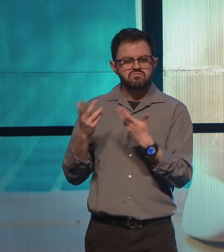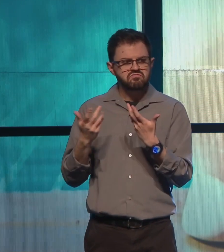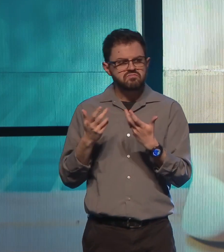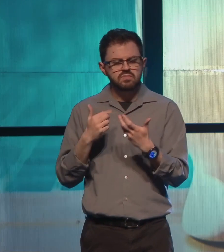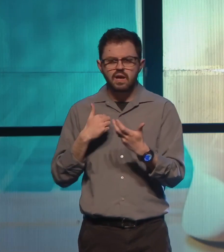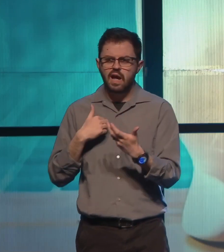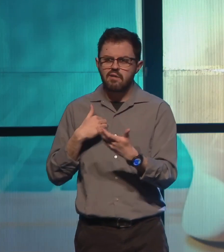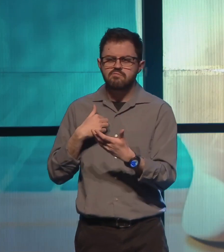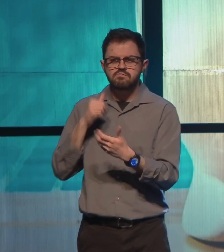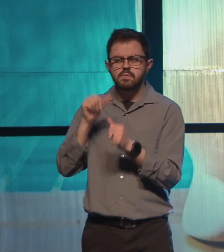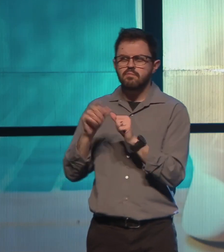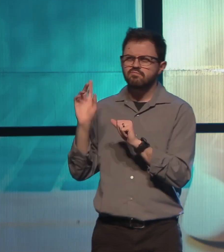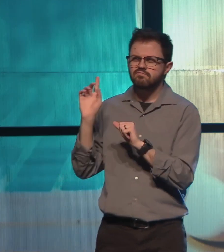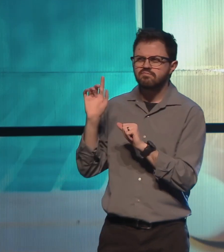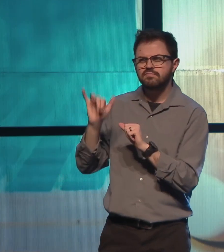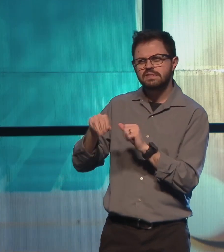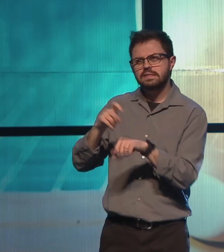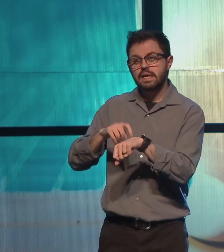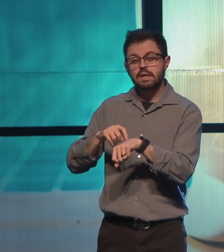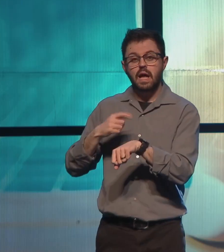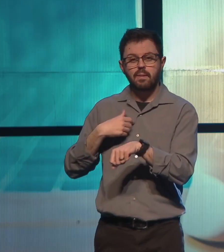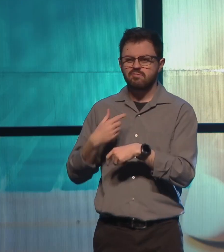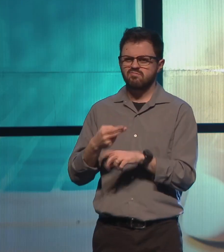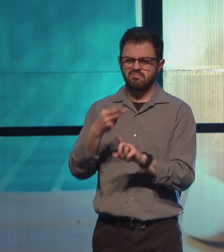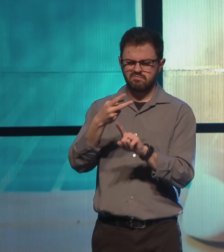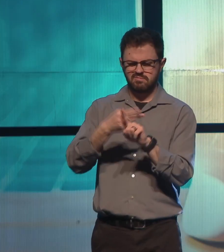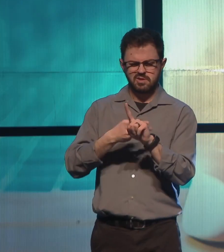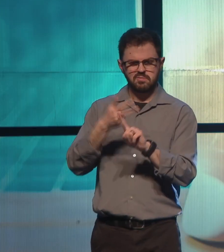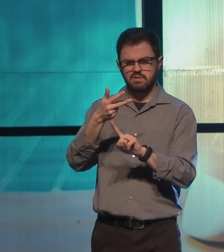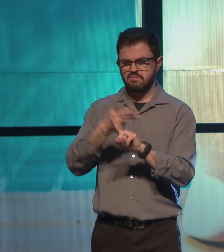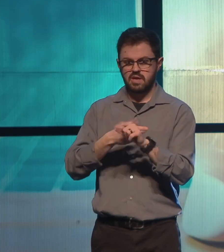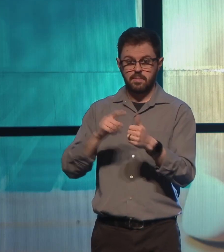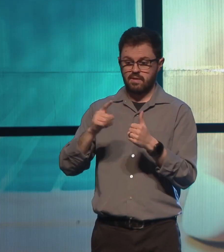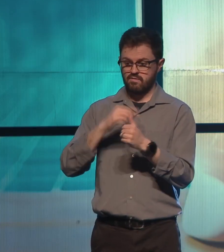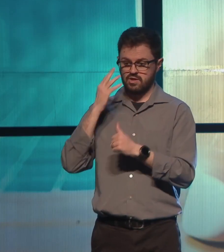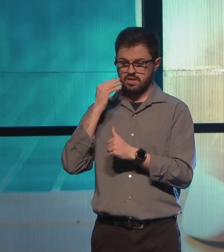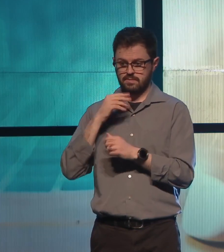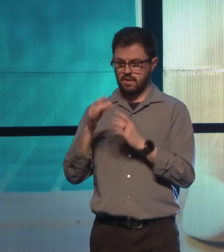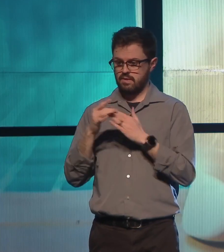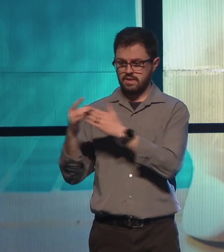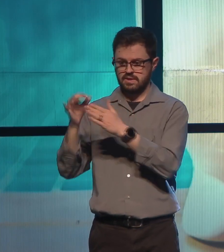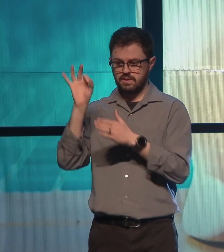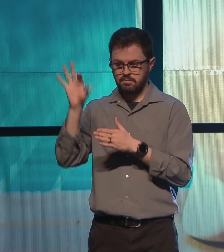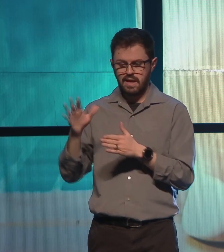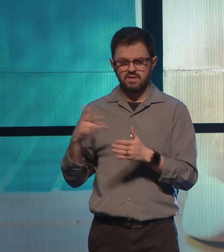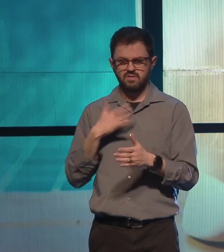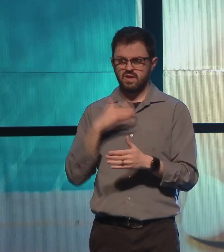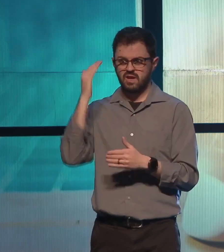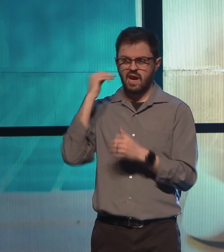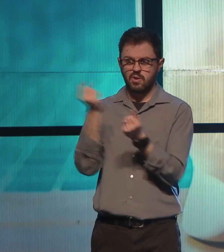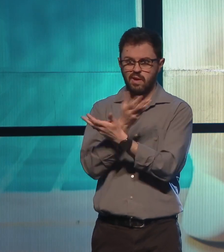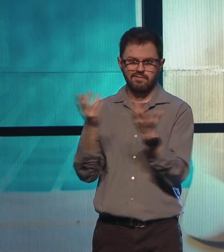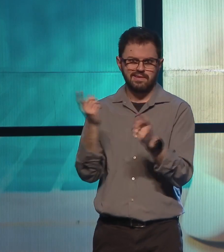for maybe like 2-3 months, first time ever being a lead pastor. And so, you know everything, all right?